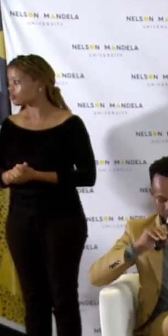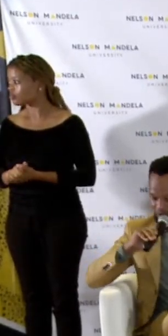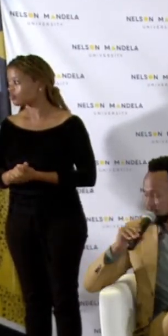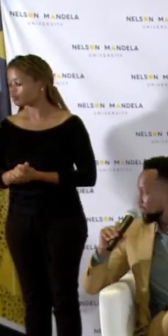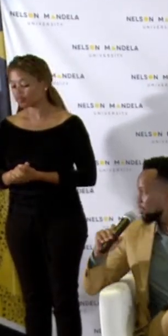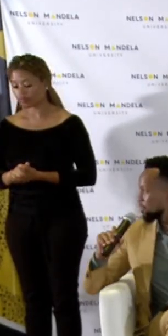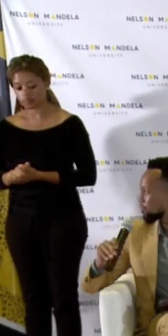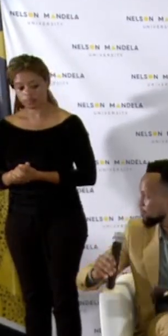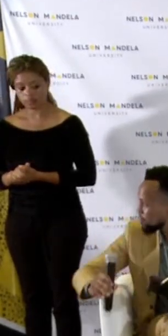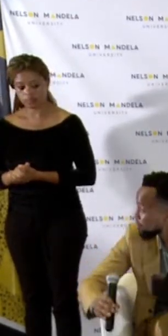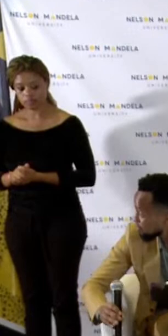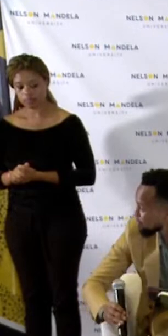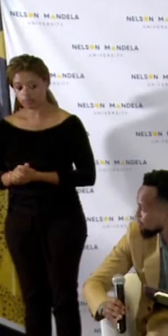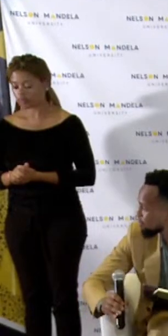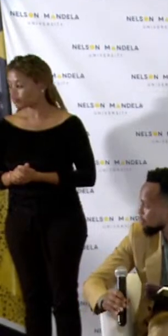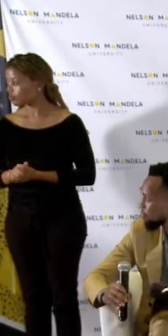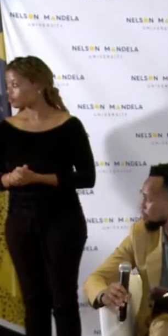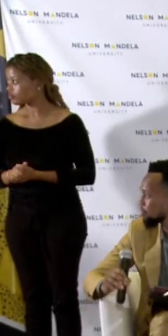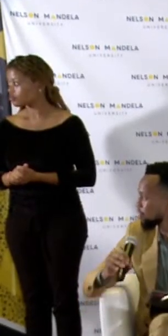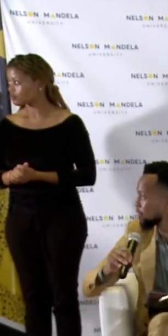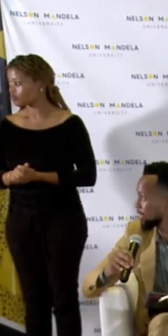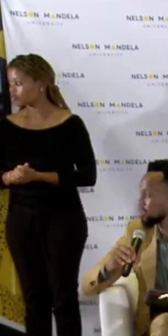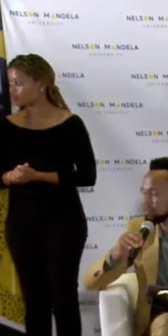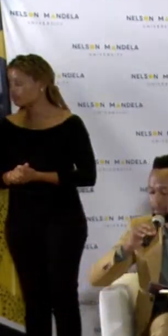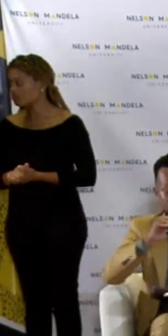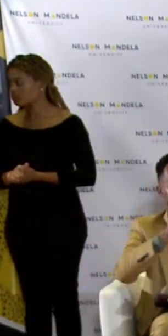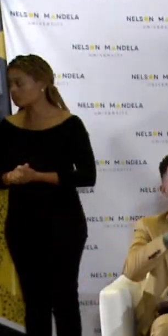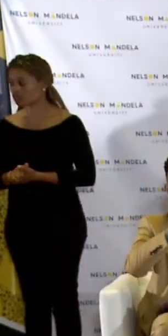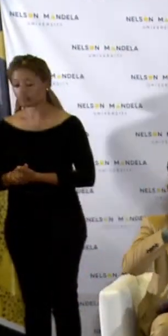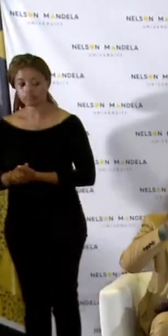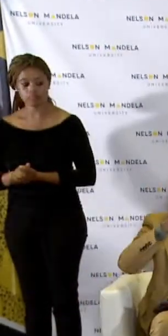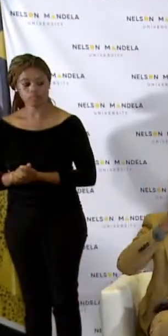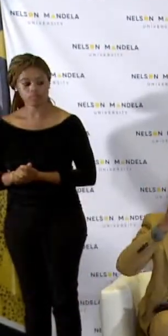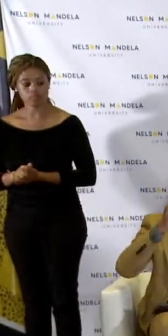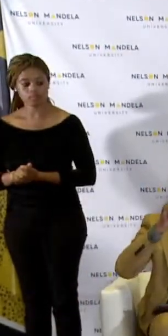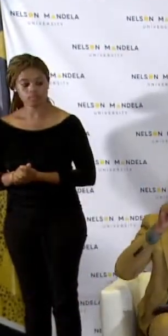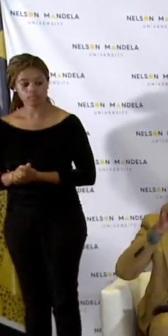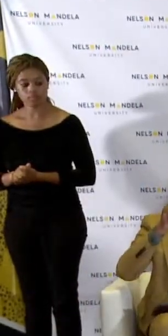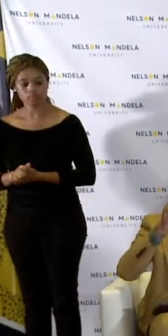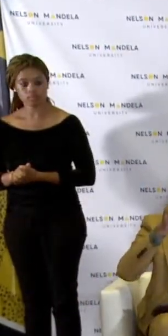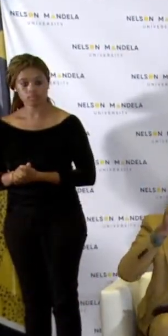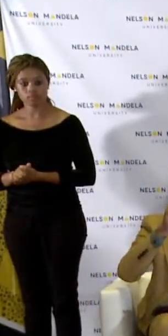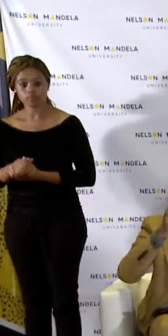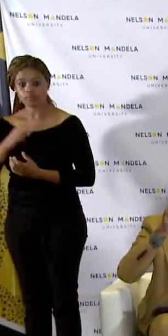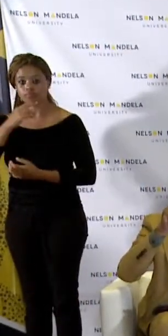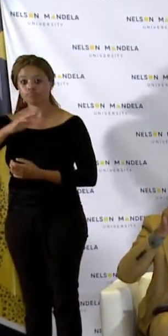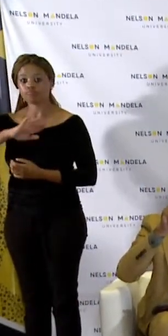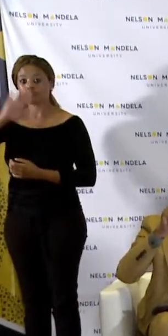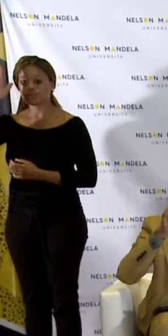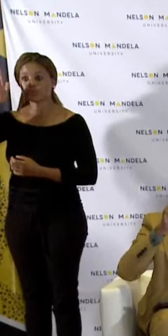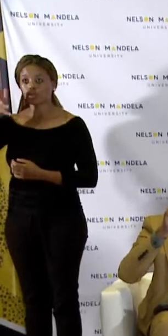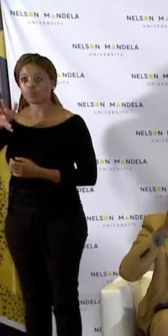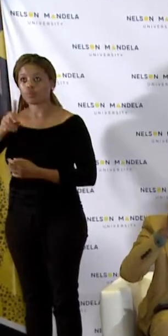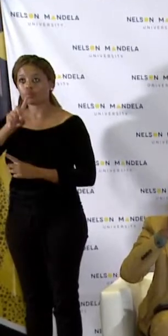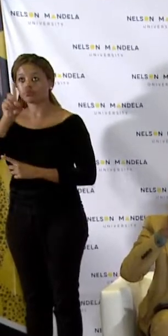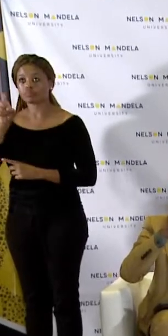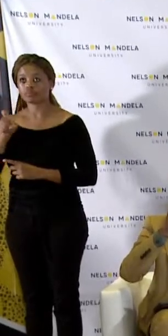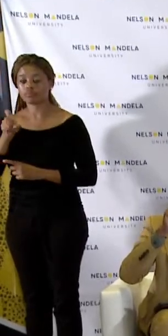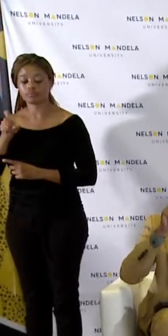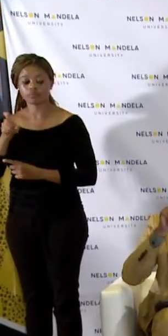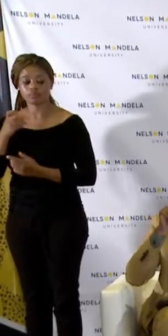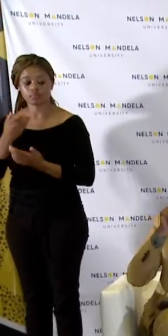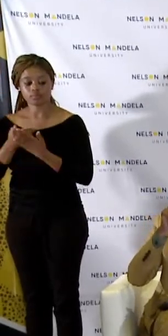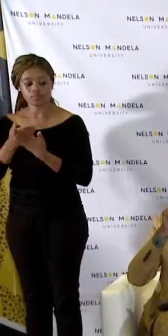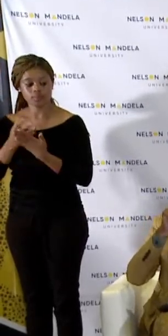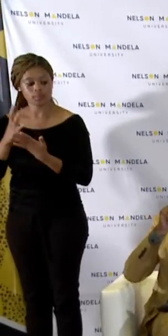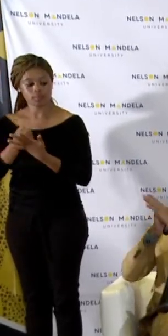Just a moment. The mic. Okay, so please put your hands up if you want to ask a question. We're going